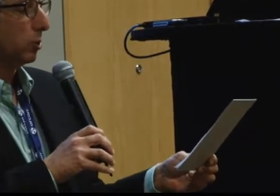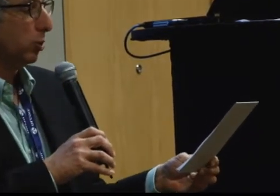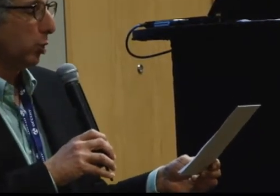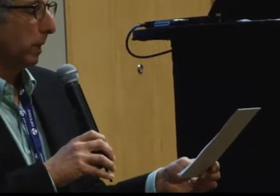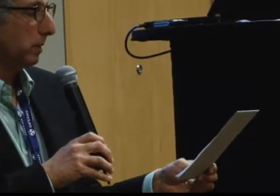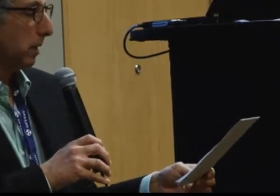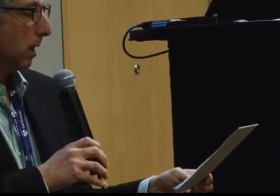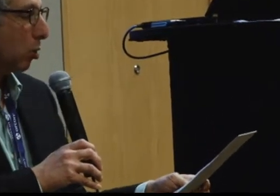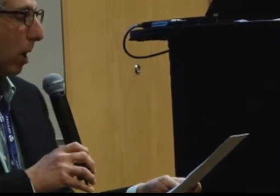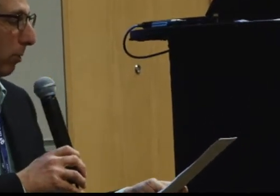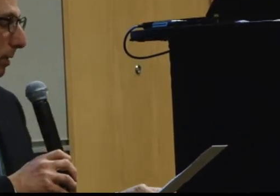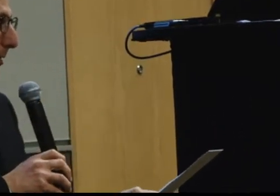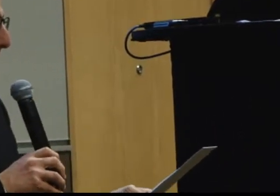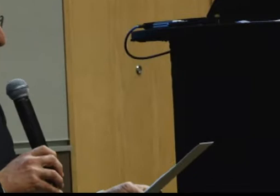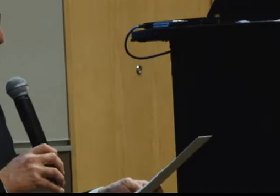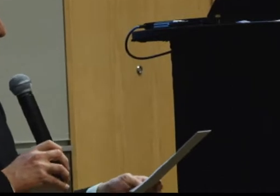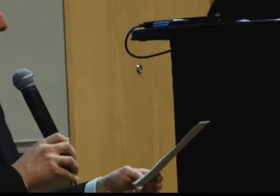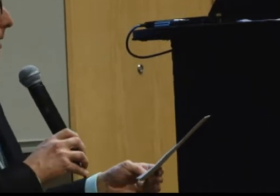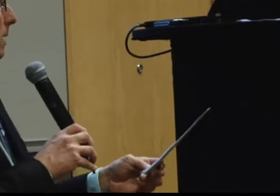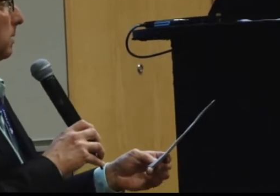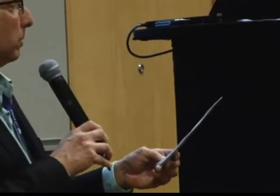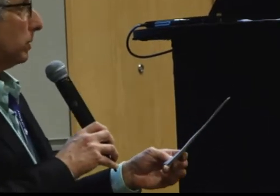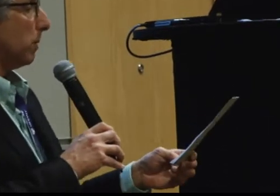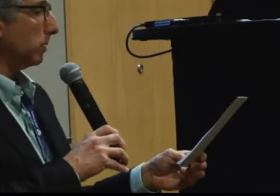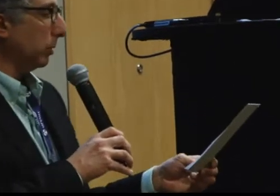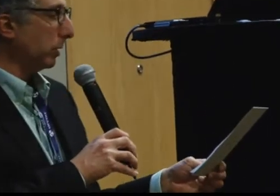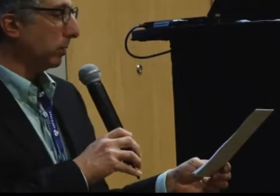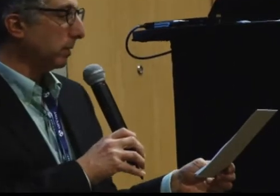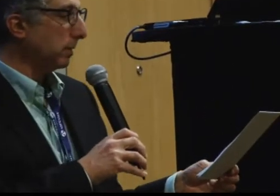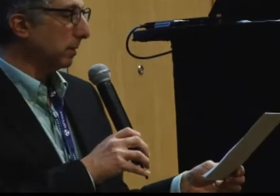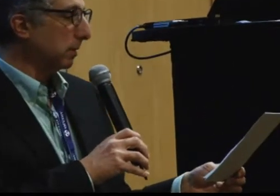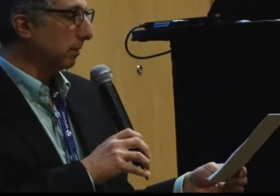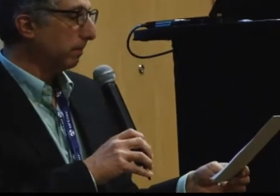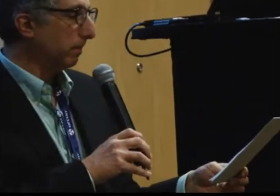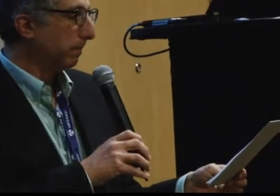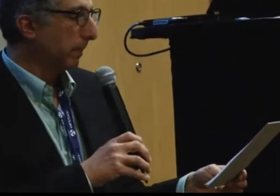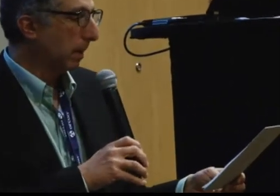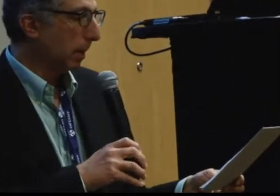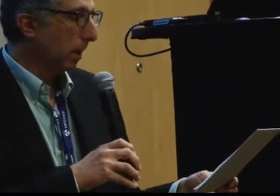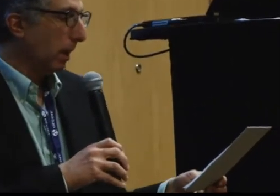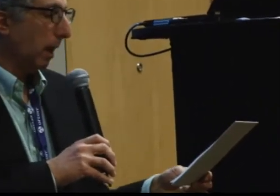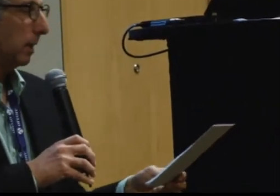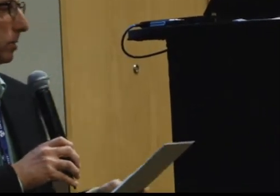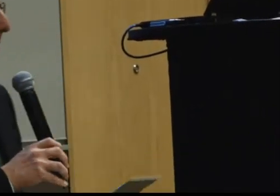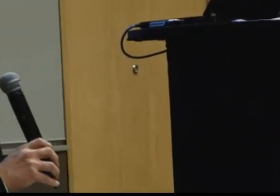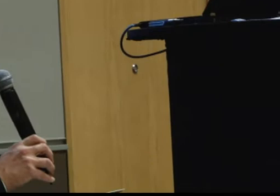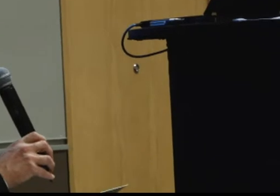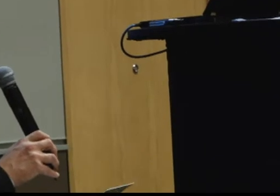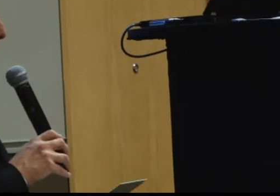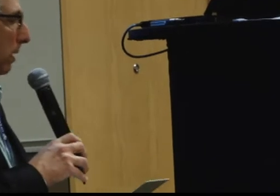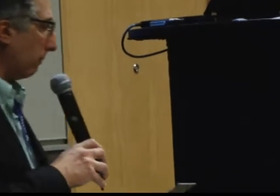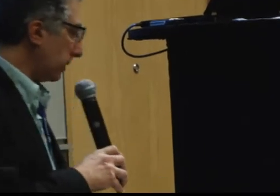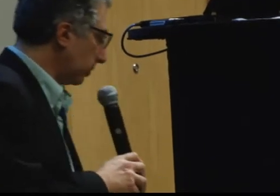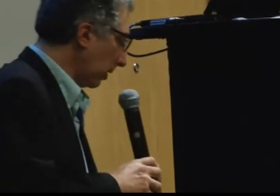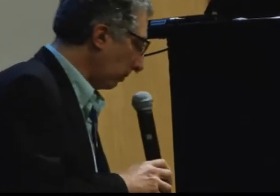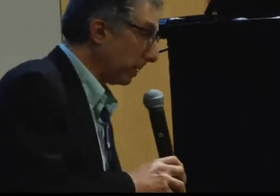and digital newbies acquiring the skills that they need to be responsible digital citizens? And so to